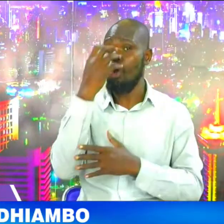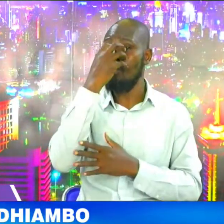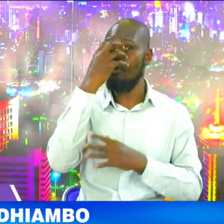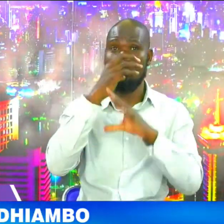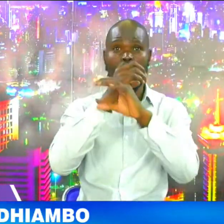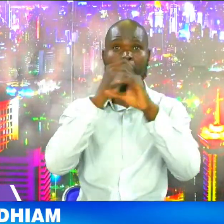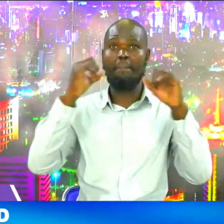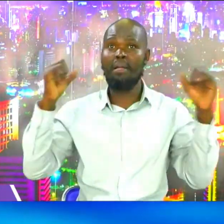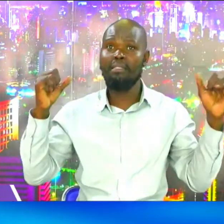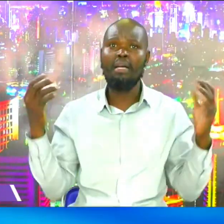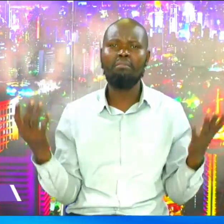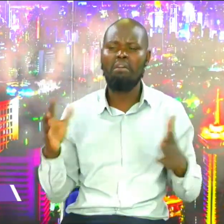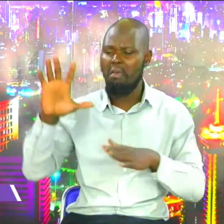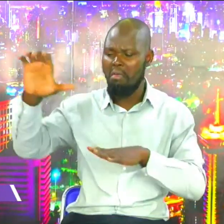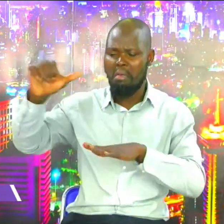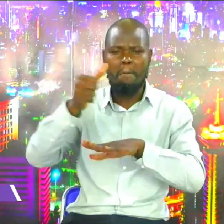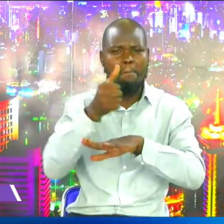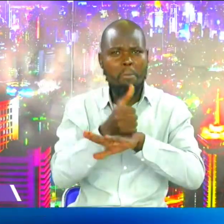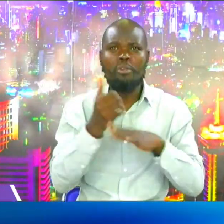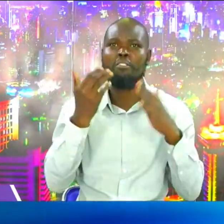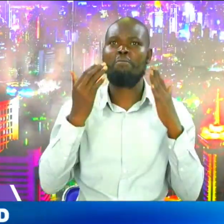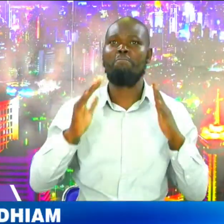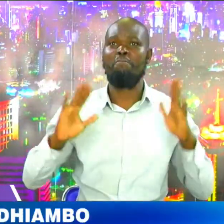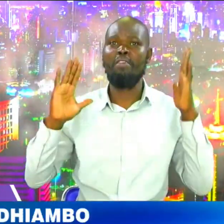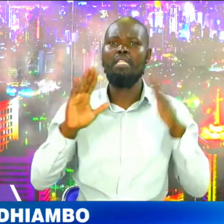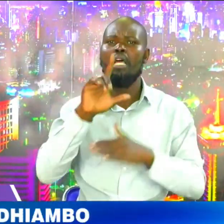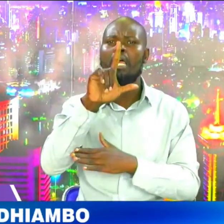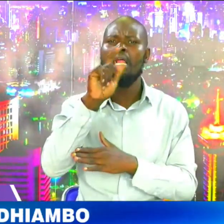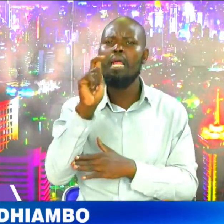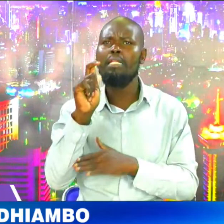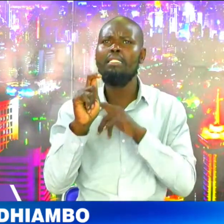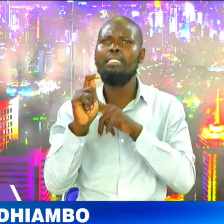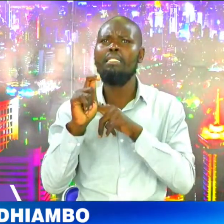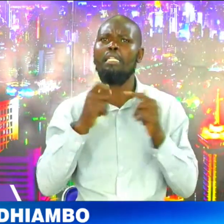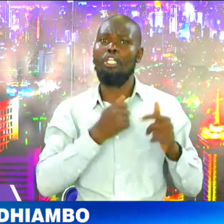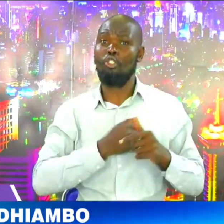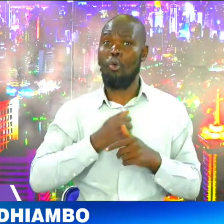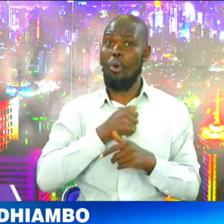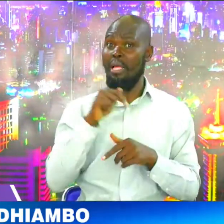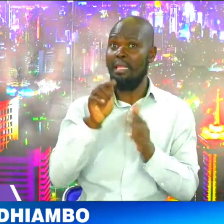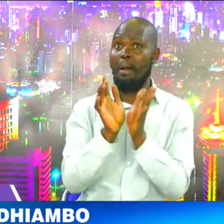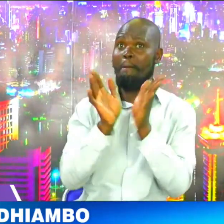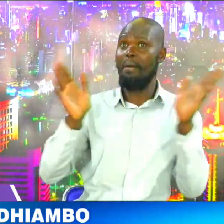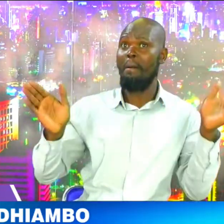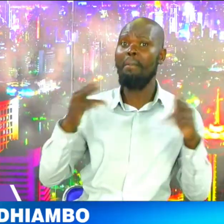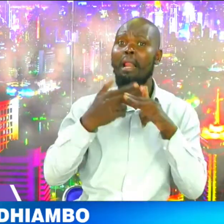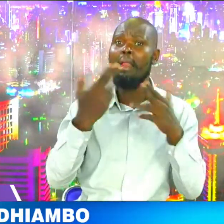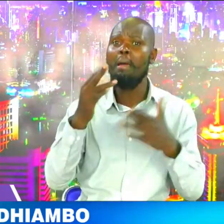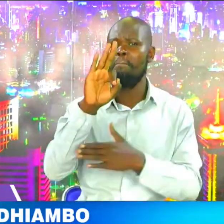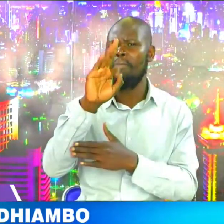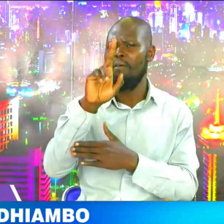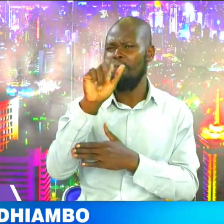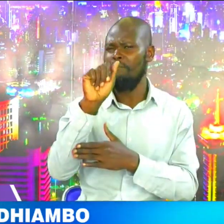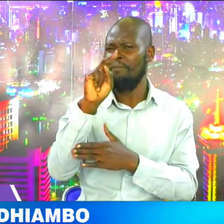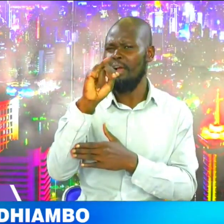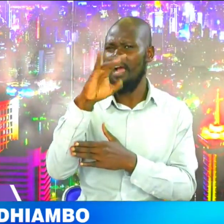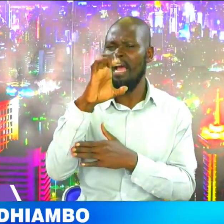country. In our first news item, President William Ruto has appointed LT